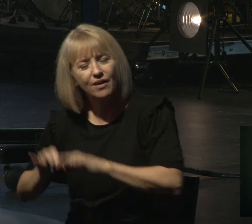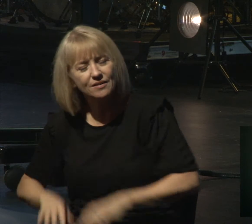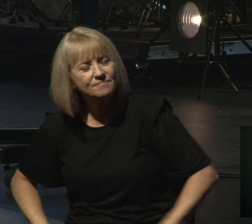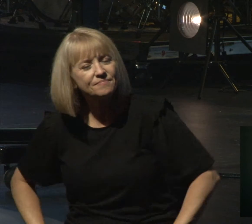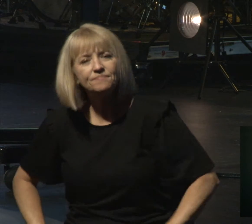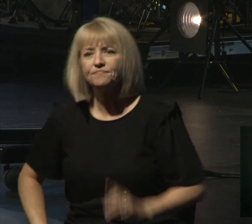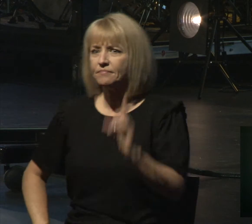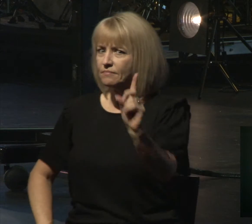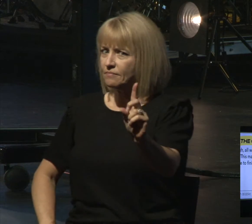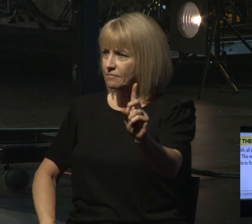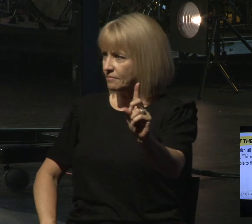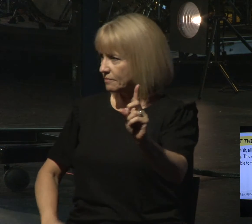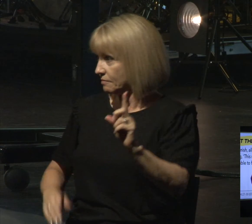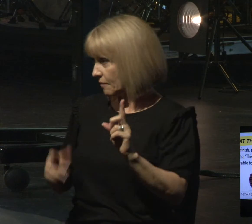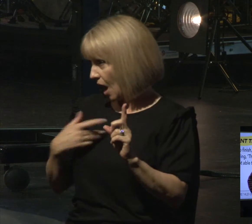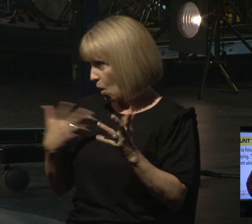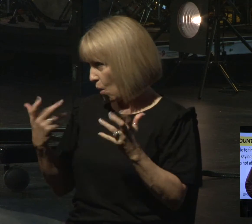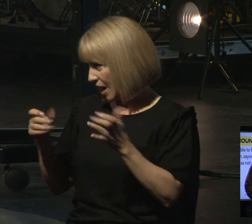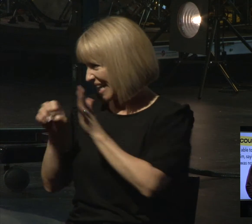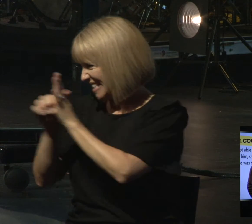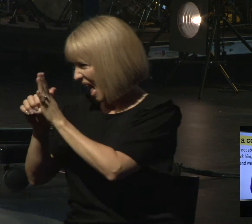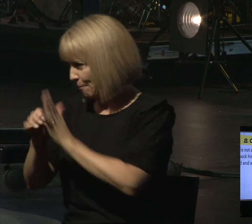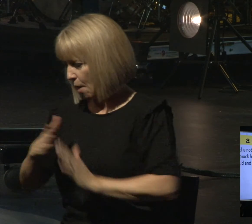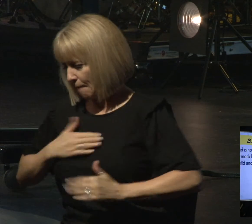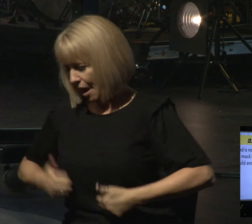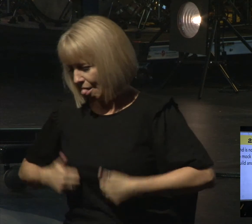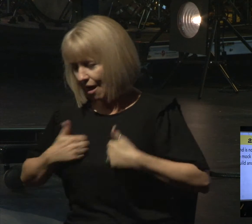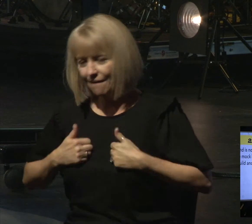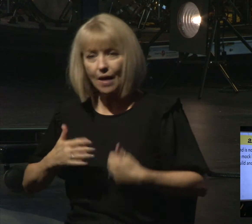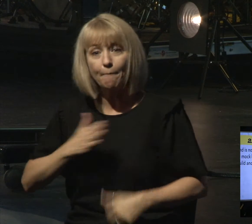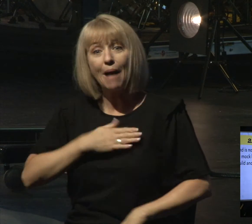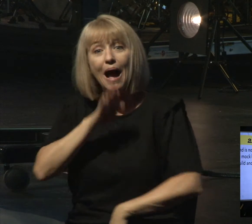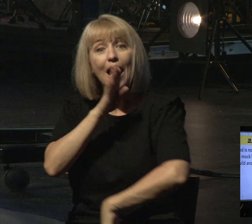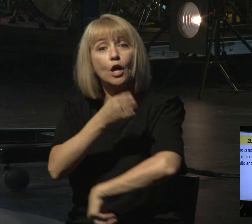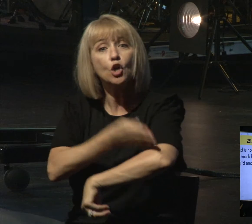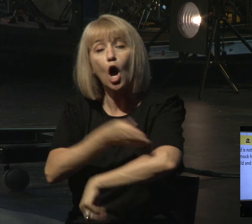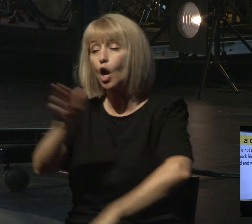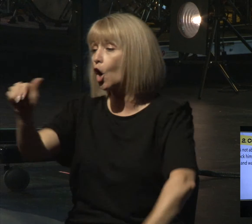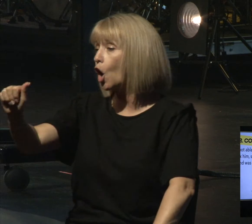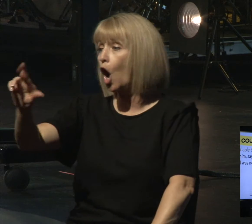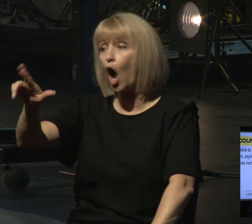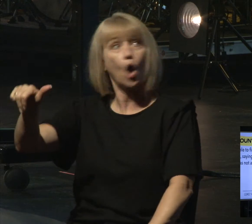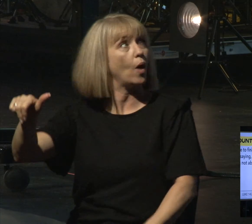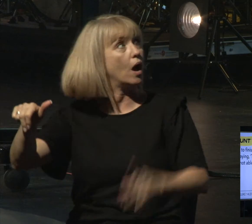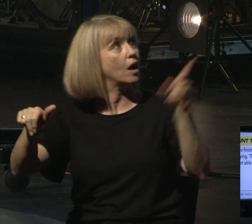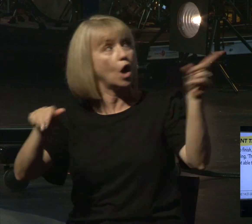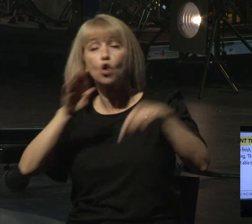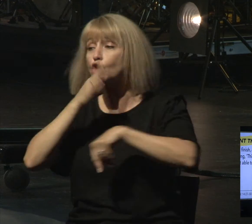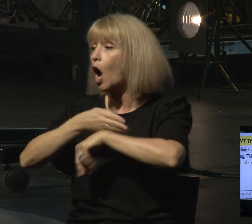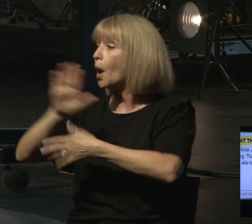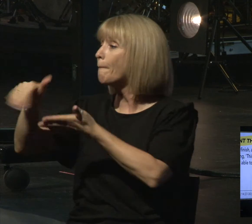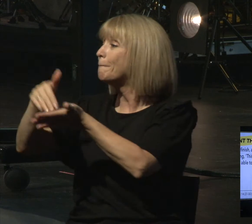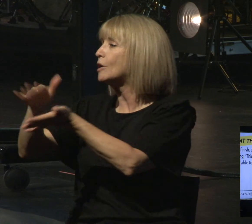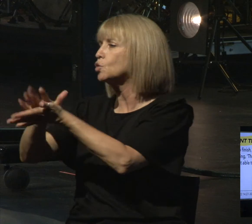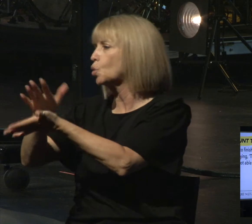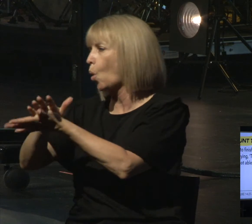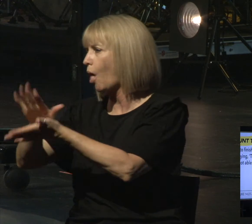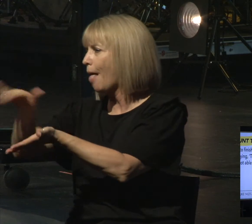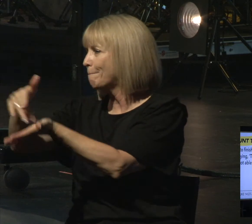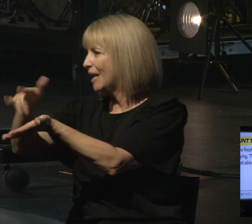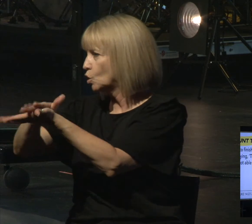comes from my middle school daughter, Ara. She right now is trying to convince me to get a puppy for our